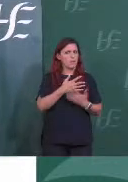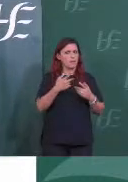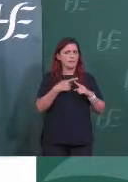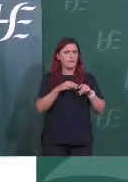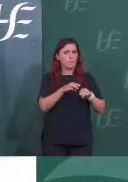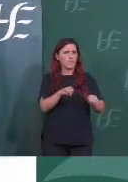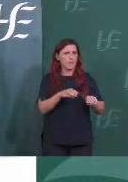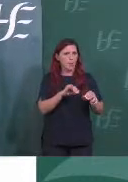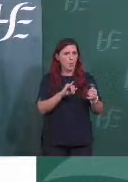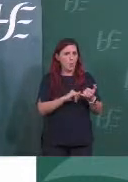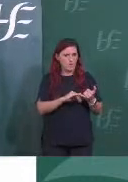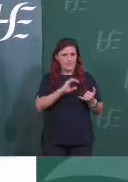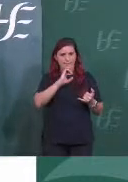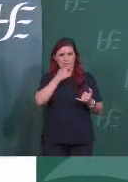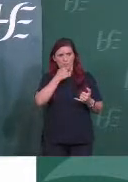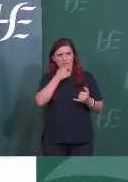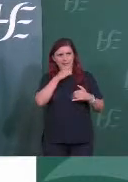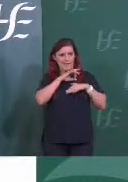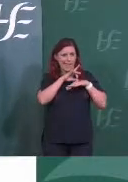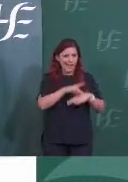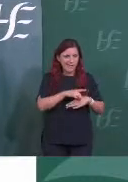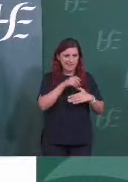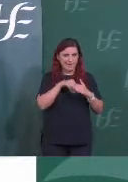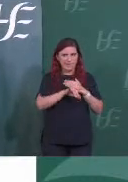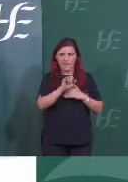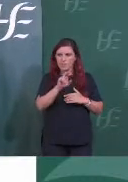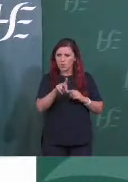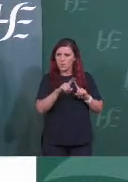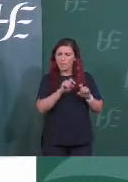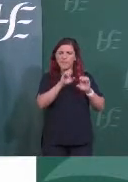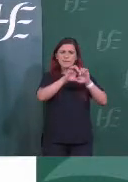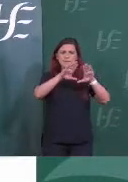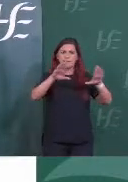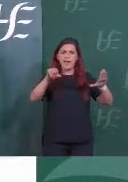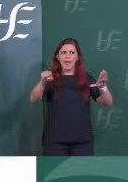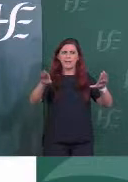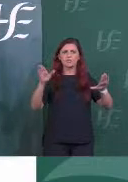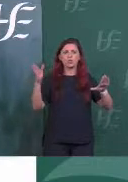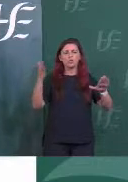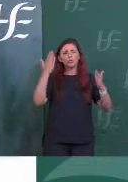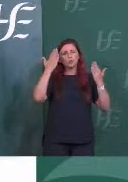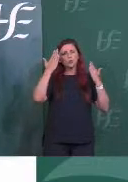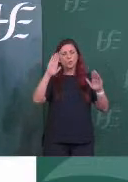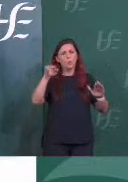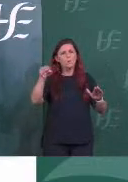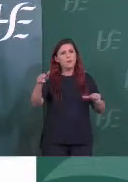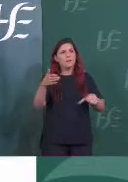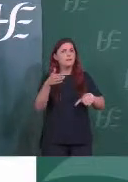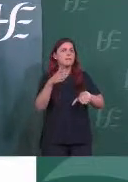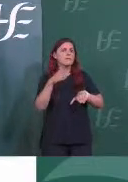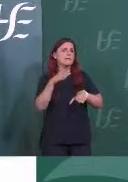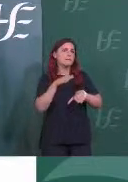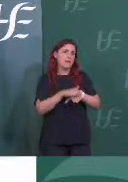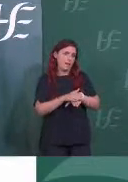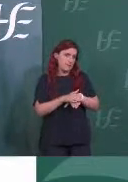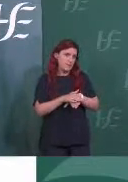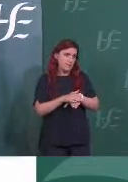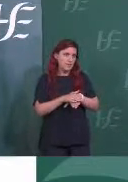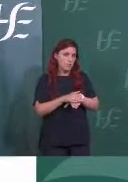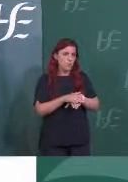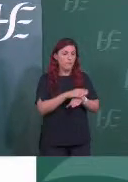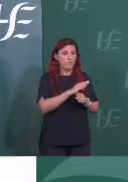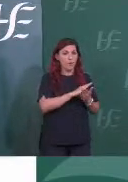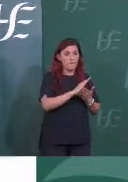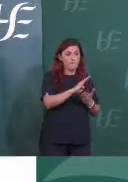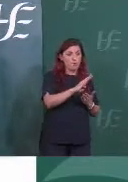whether it's deaths or admission to ITU. So this is a slide shows the deaths in between May the 14th and